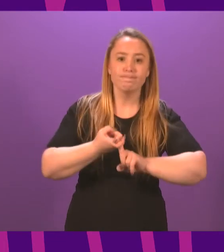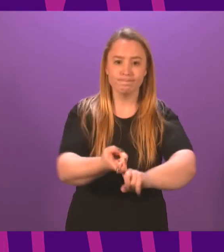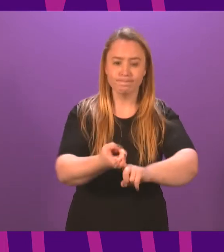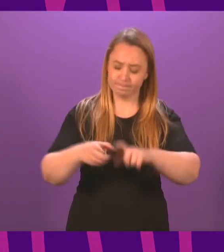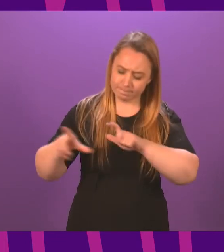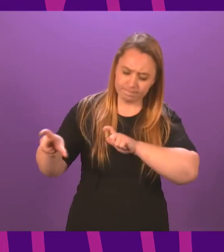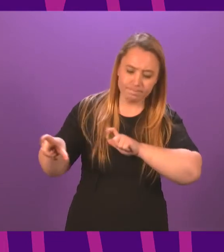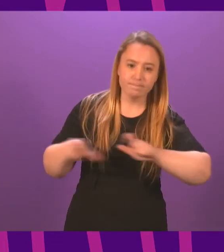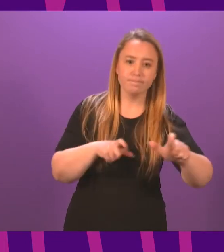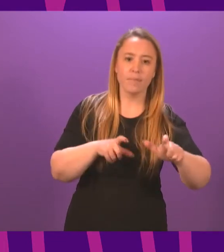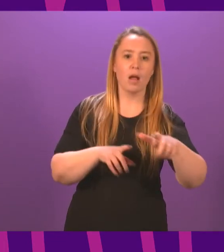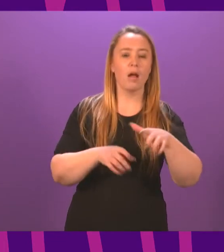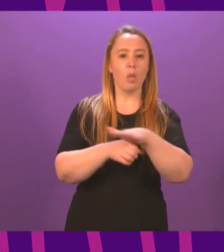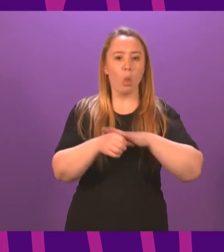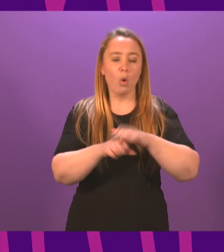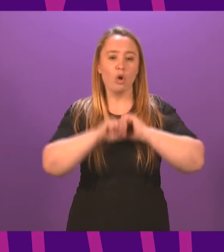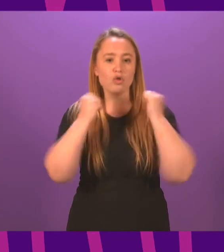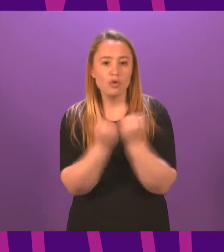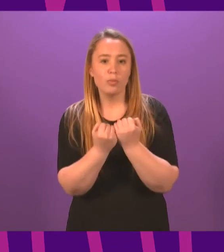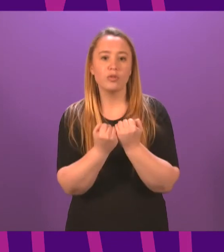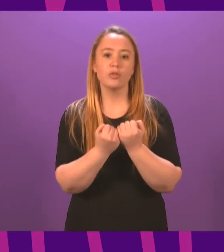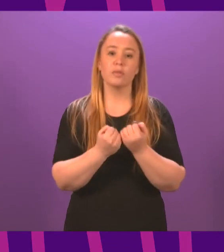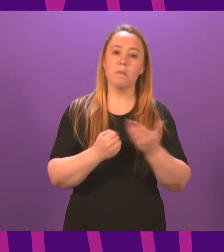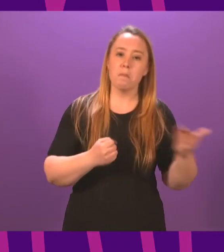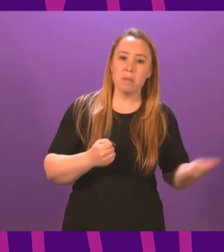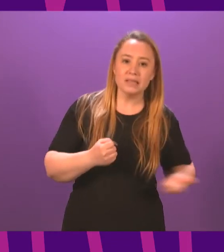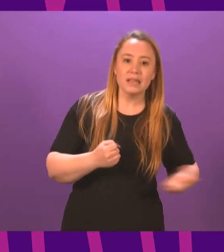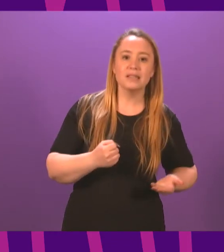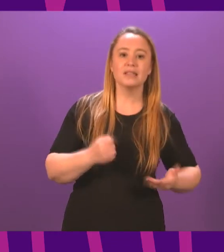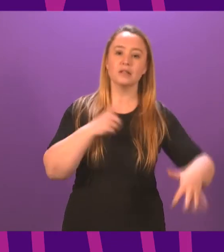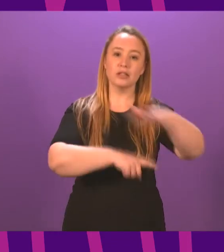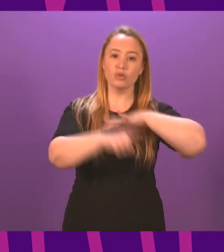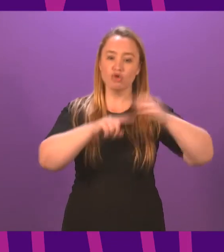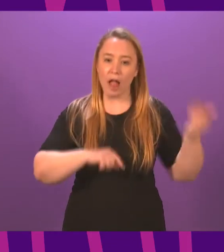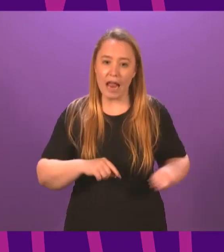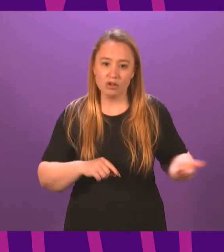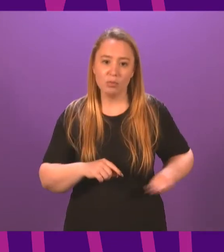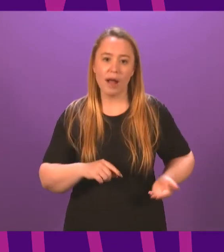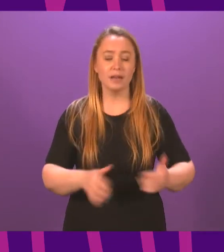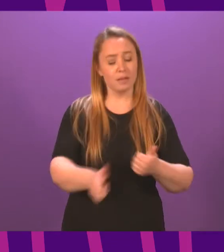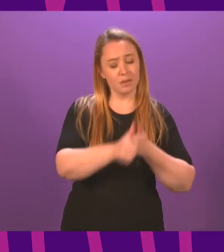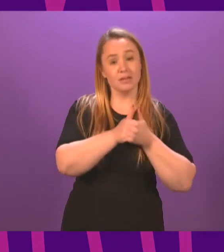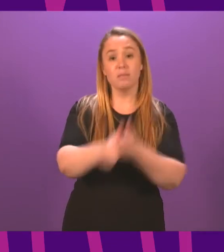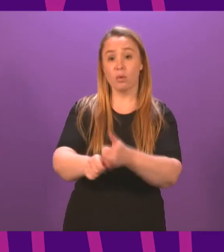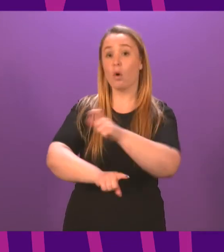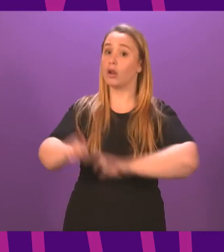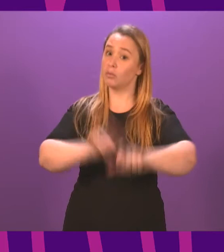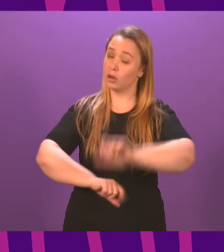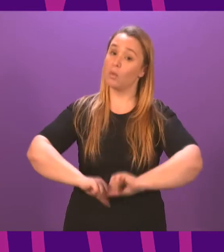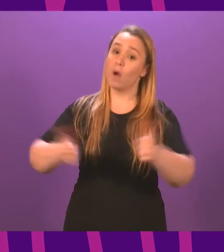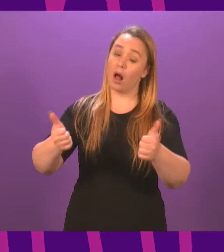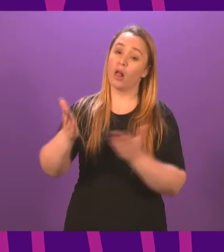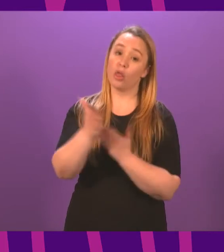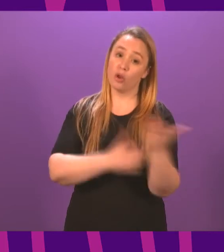Scotland, local groups, businesses and social enterprises have played a key role in supporting their communities over the course of the